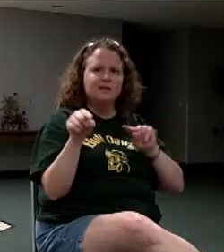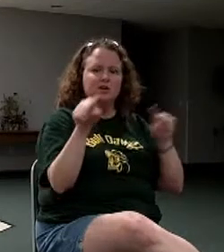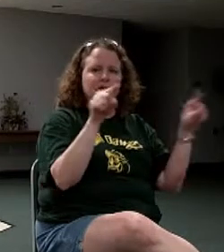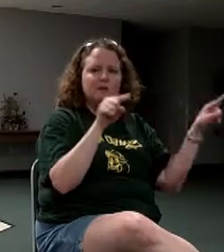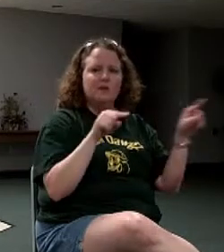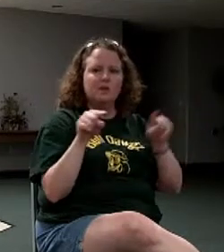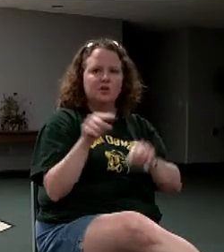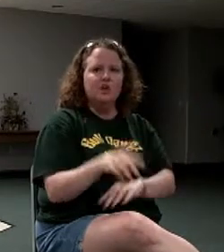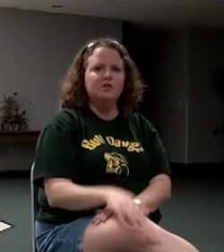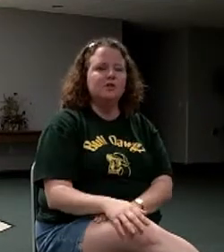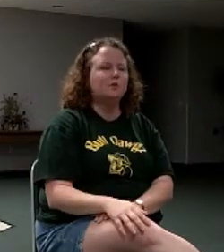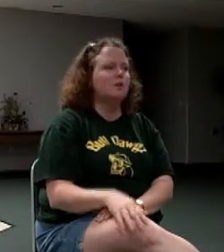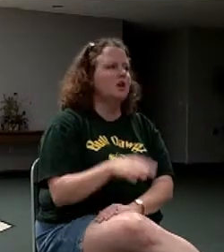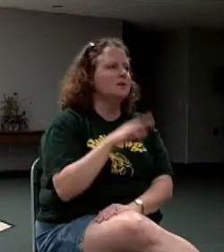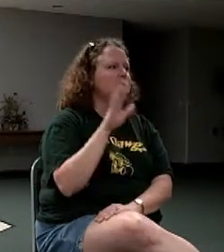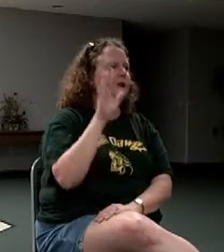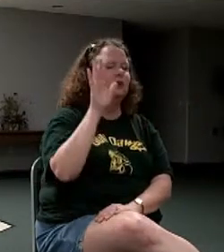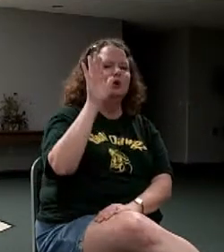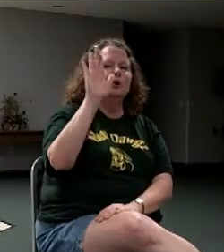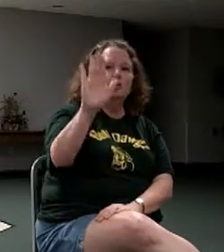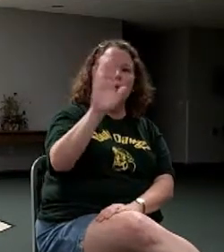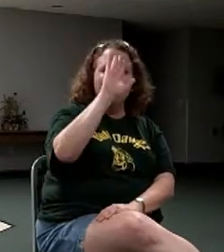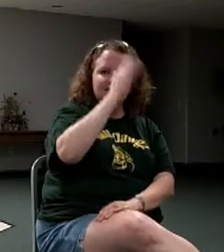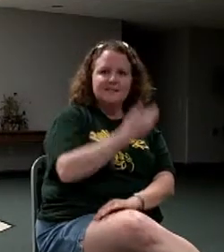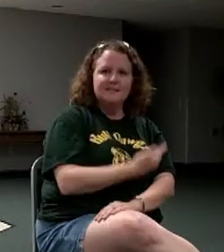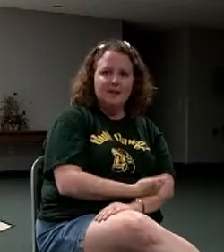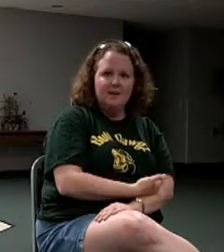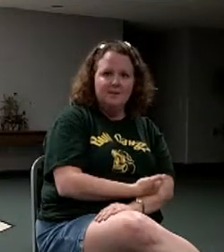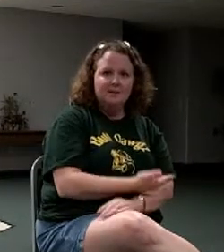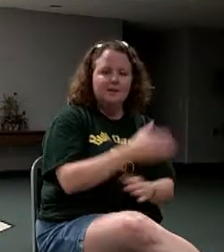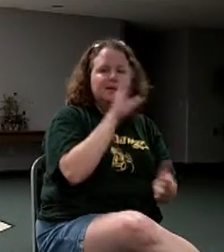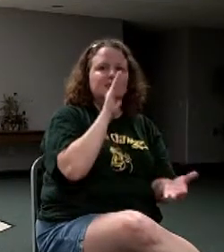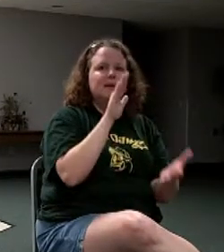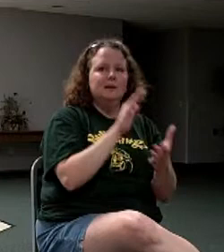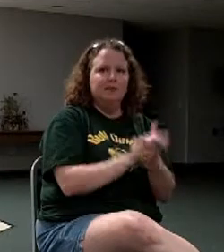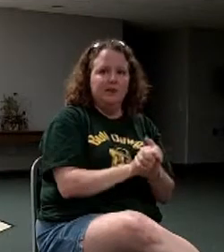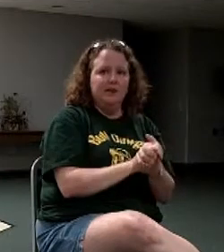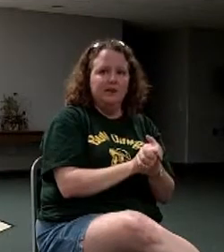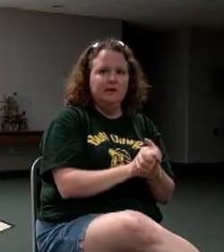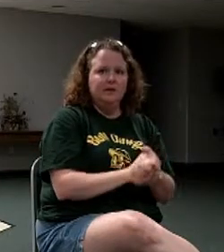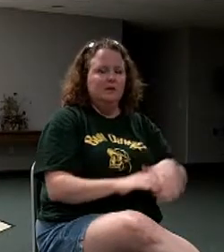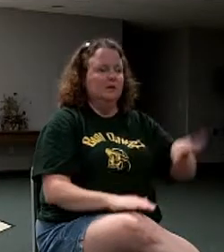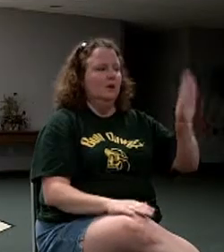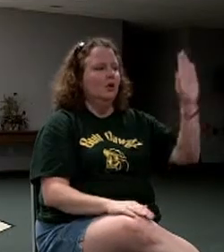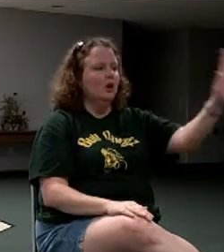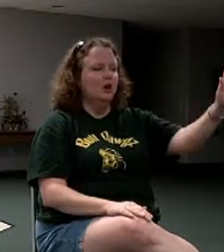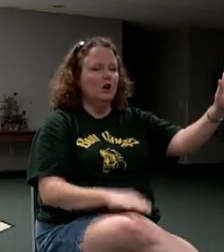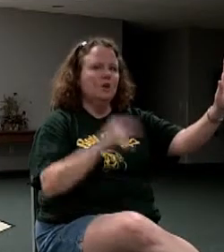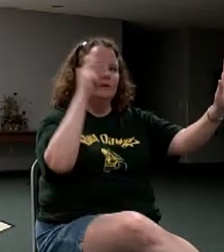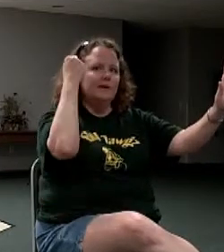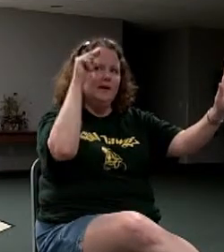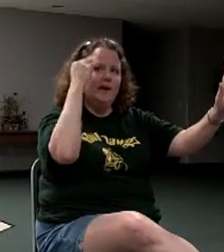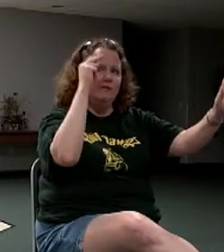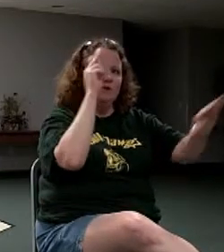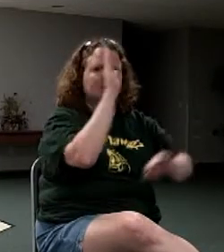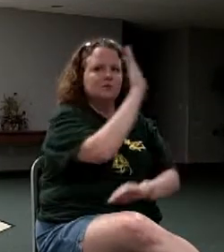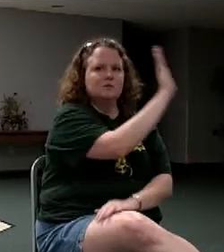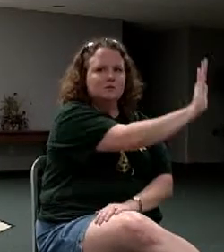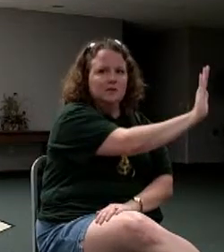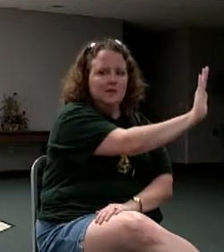you're talking to. We talked about your son is getting married, her nephew's,